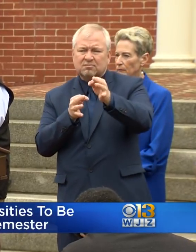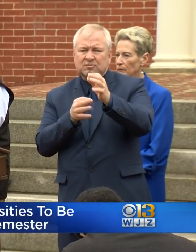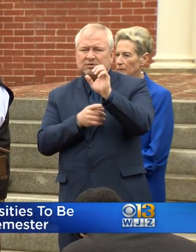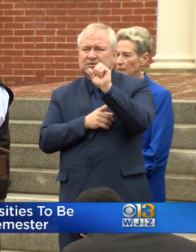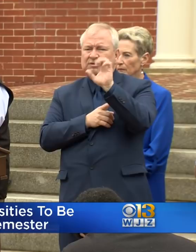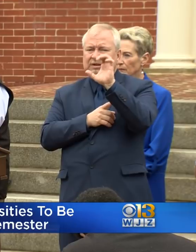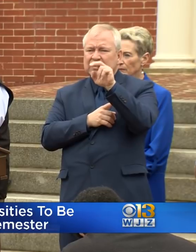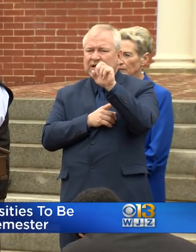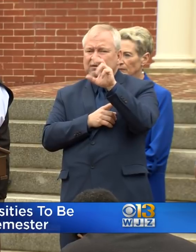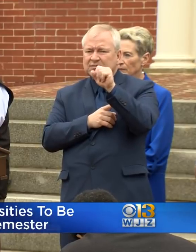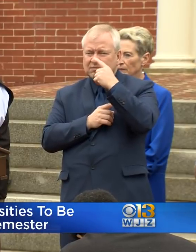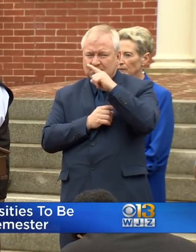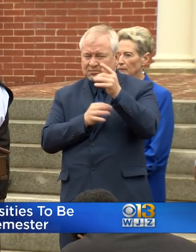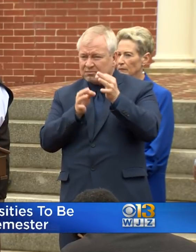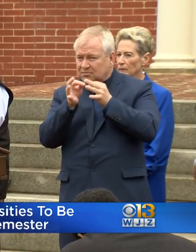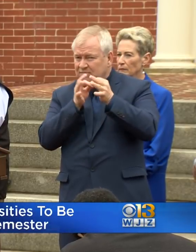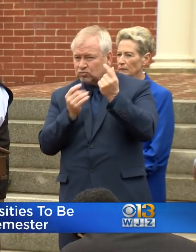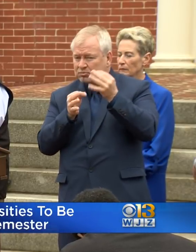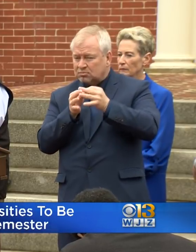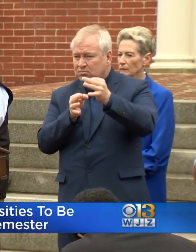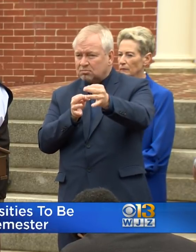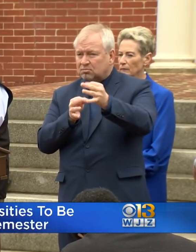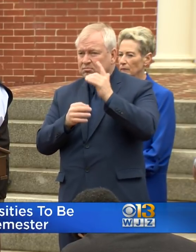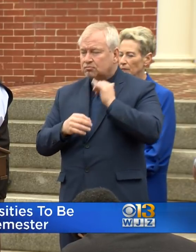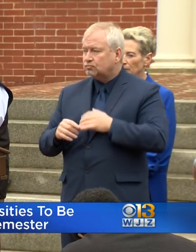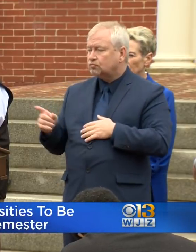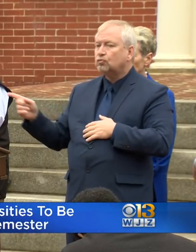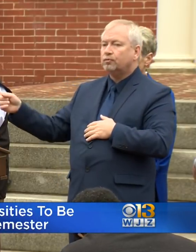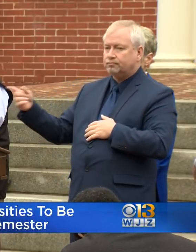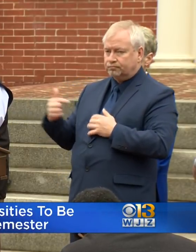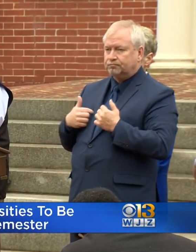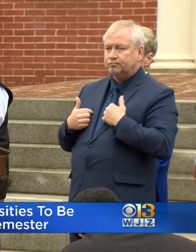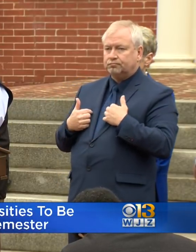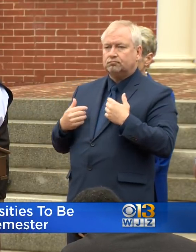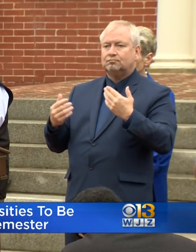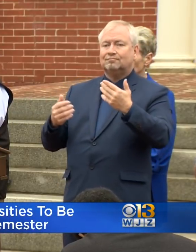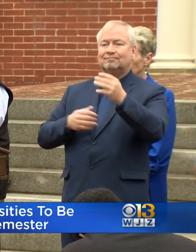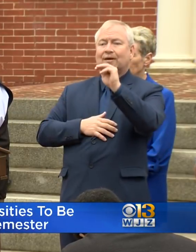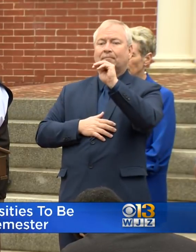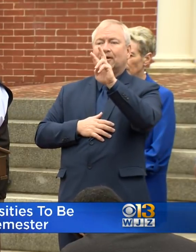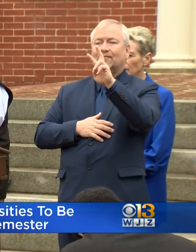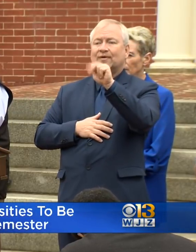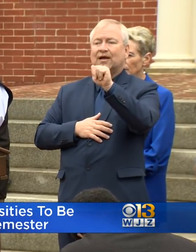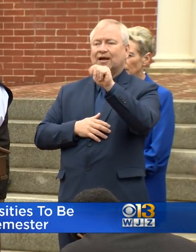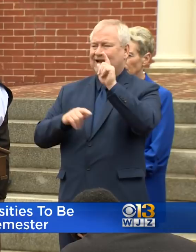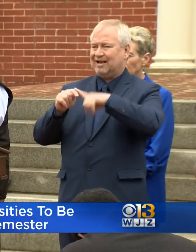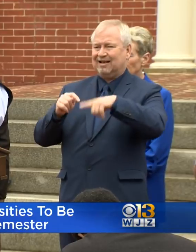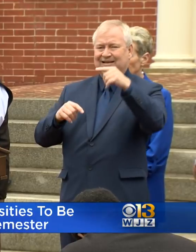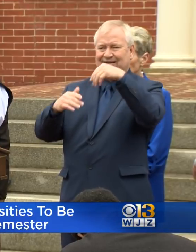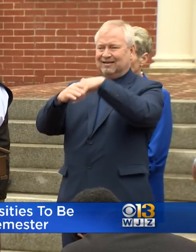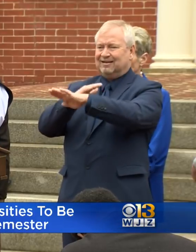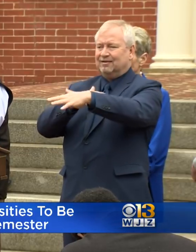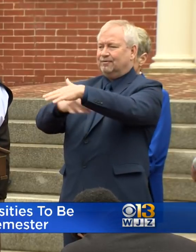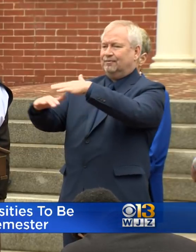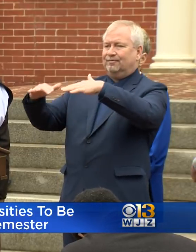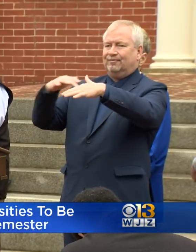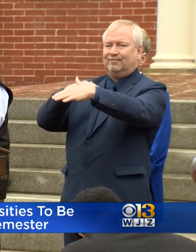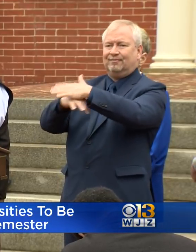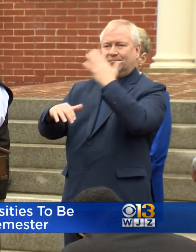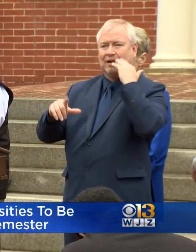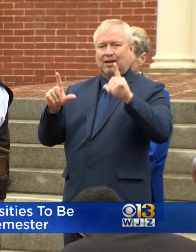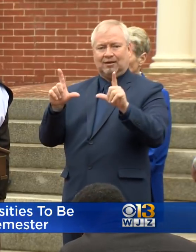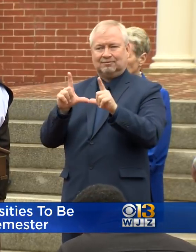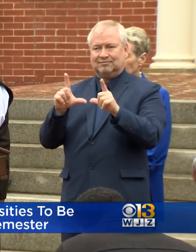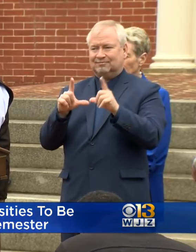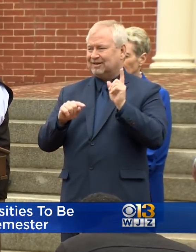we shut the MVAs and said we don't want people crowding into our motor vehicle administrations because they've got to get their licenses